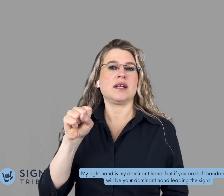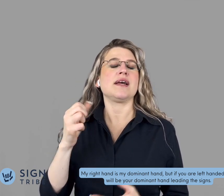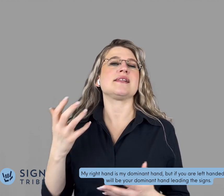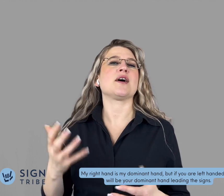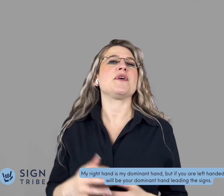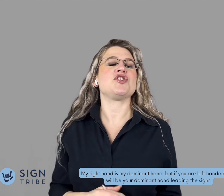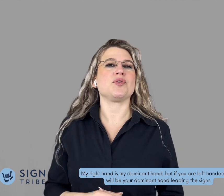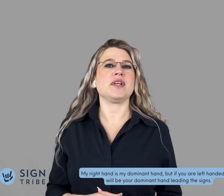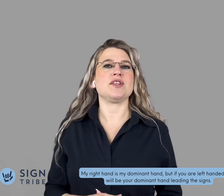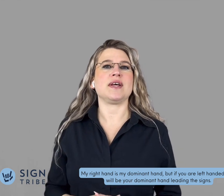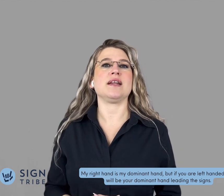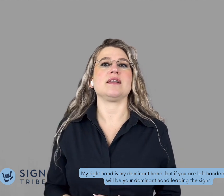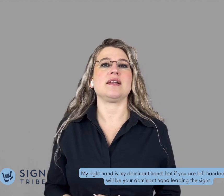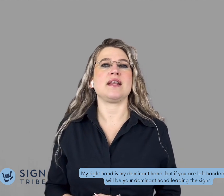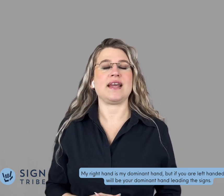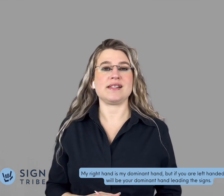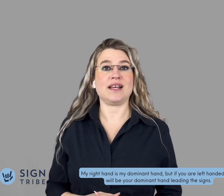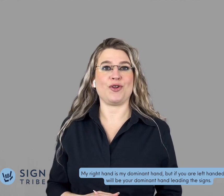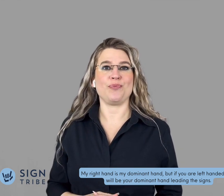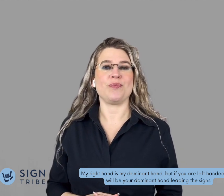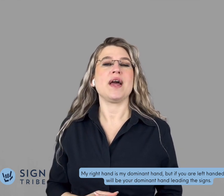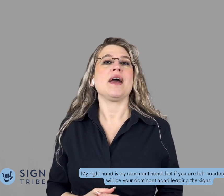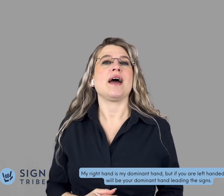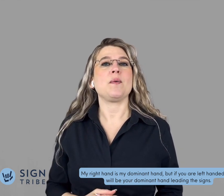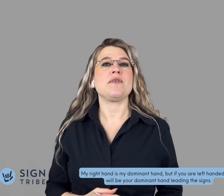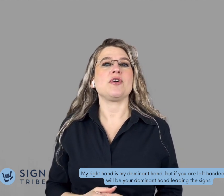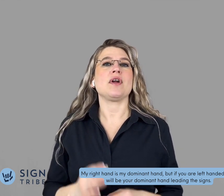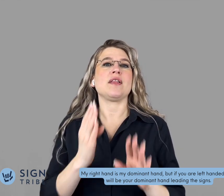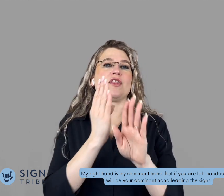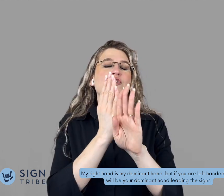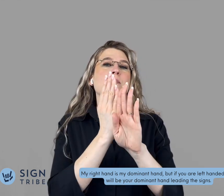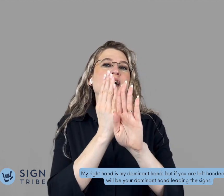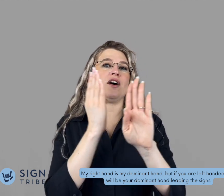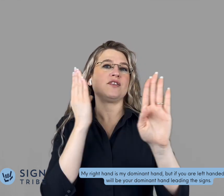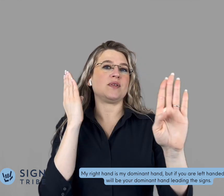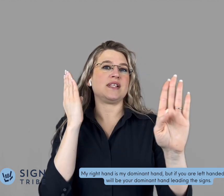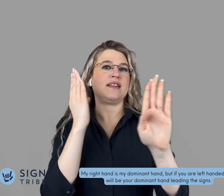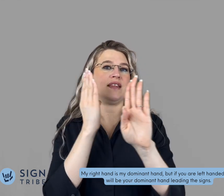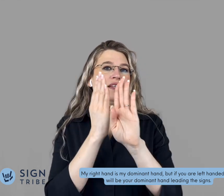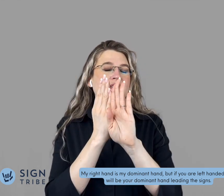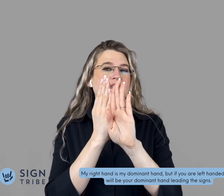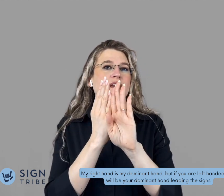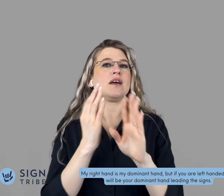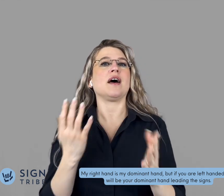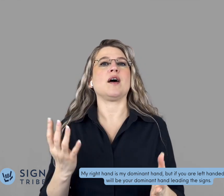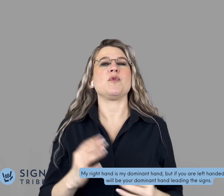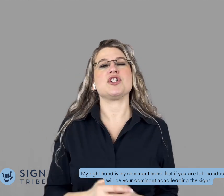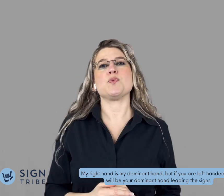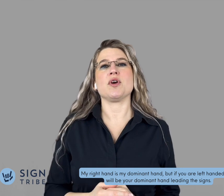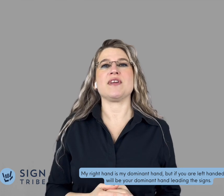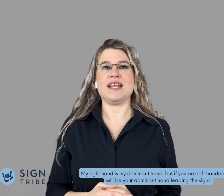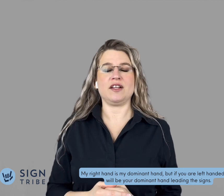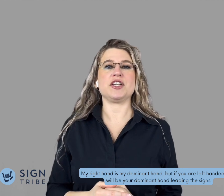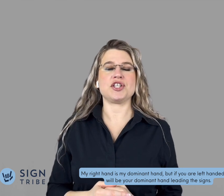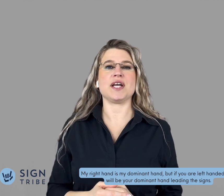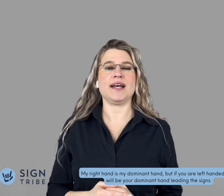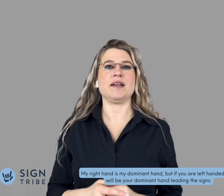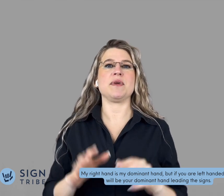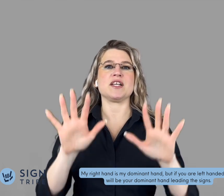is how we generally do that in ASL. However, you might also see this, which is more of an English sign because we're